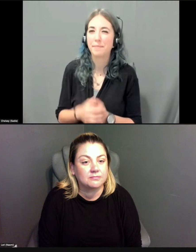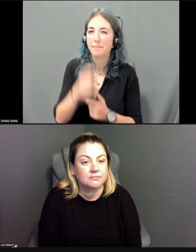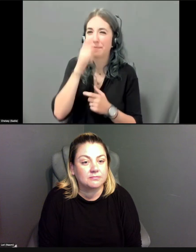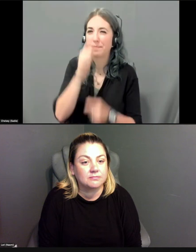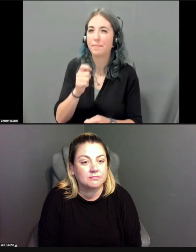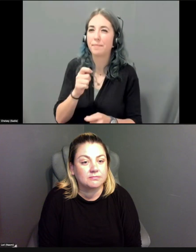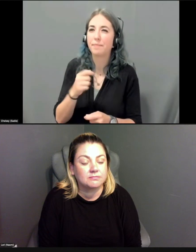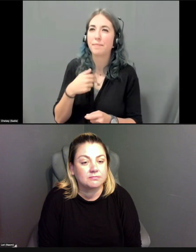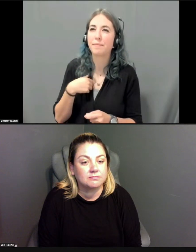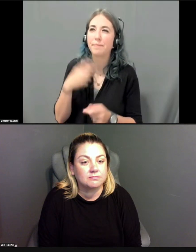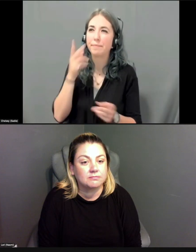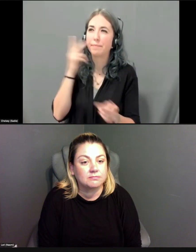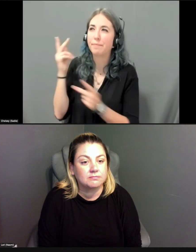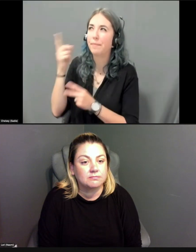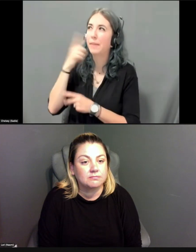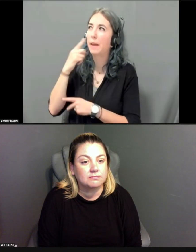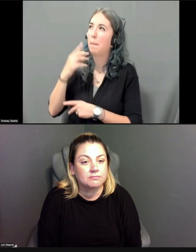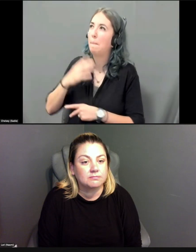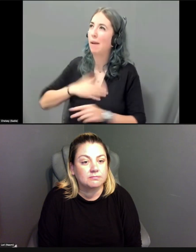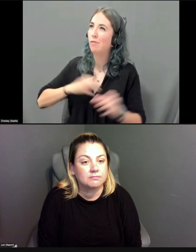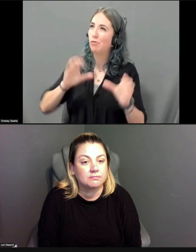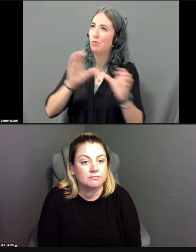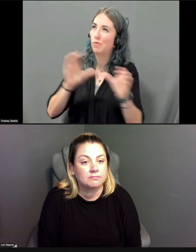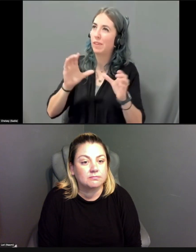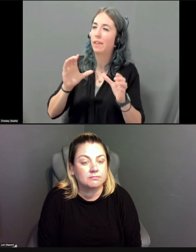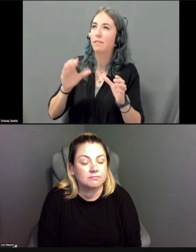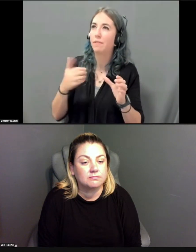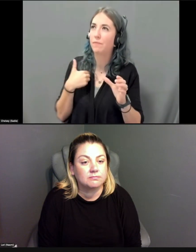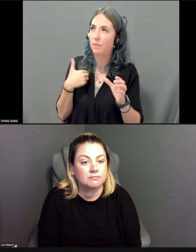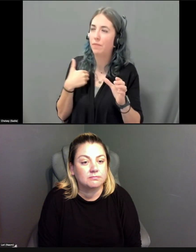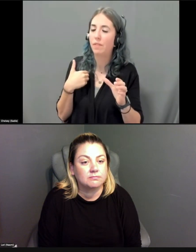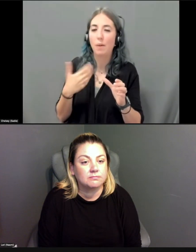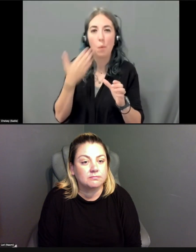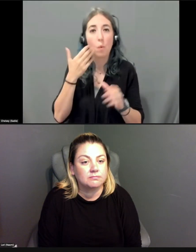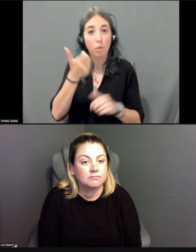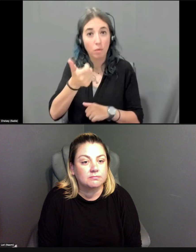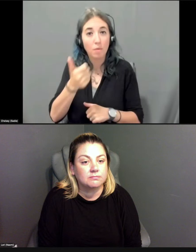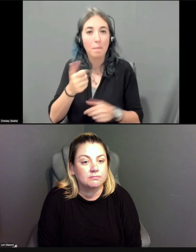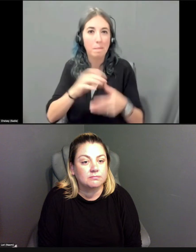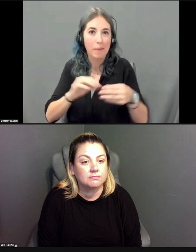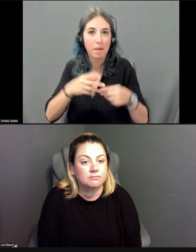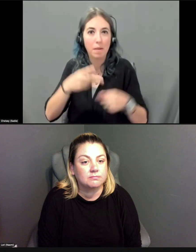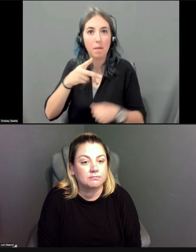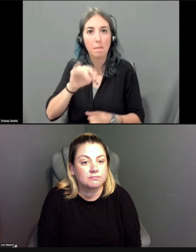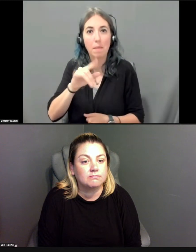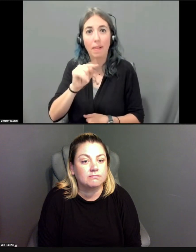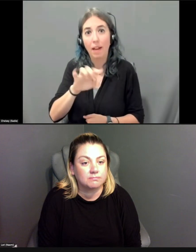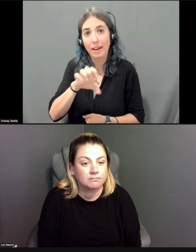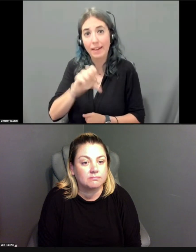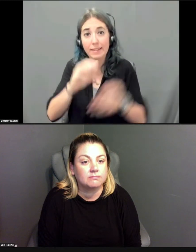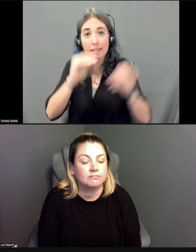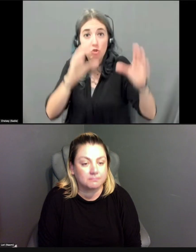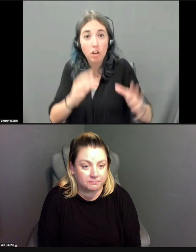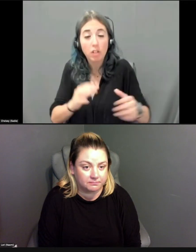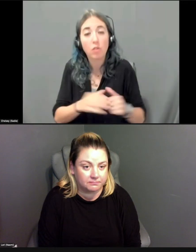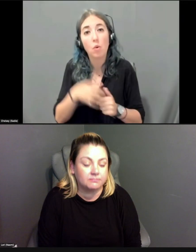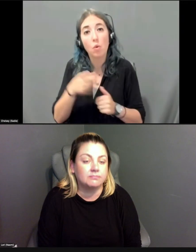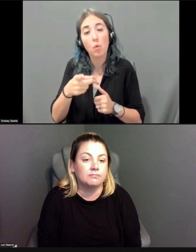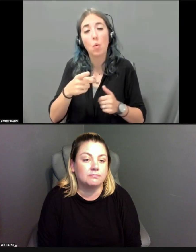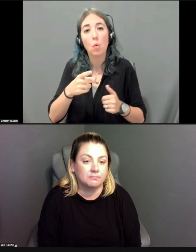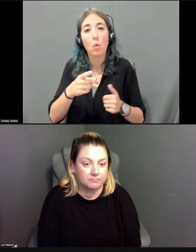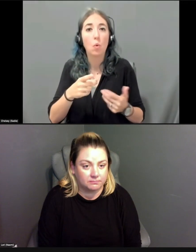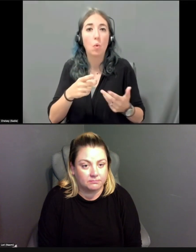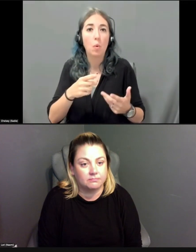you've gone through personal training certification and Pilates instructor and, you know, gone through multiple personal trainer, group fitness